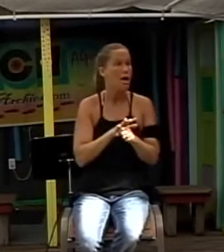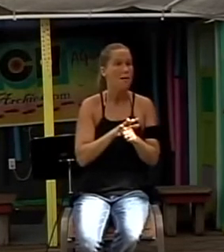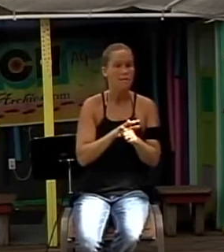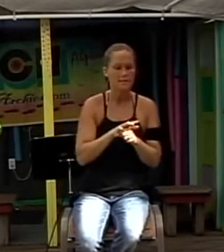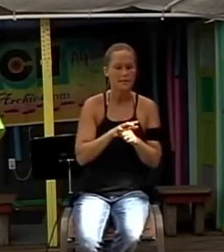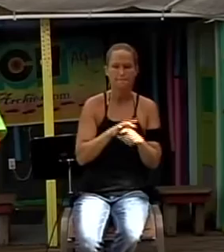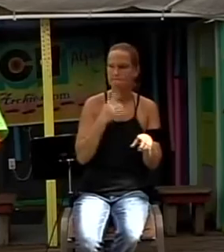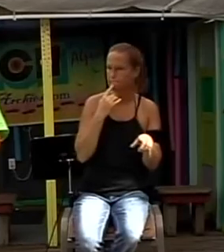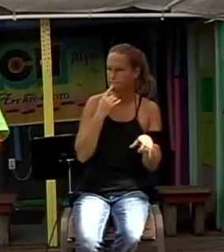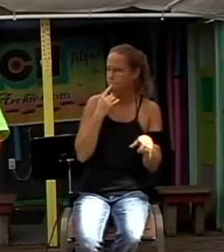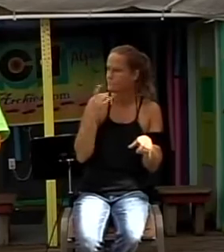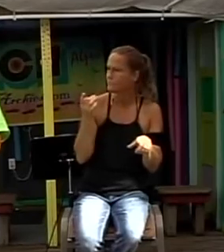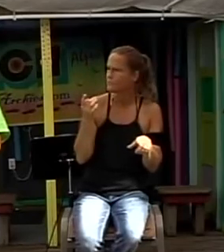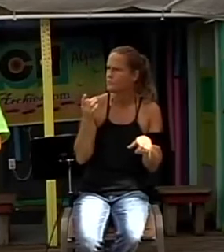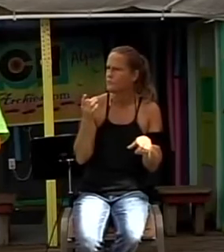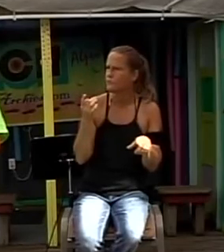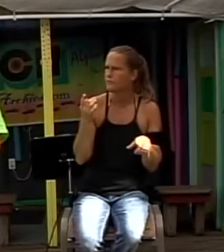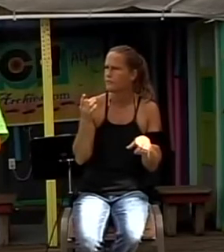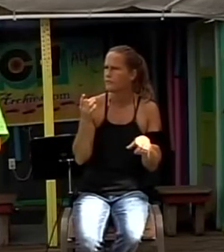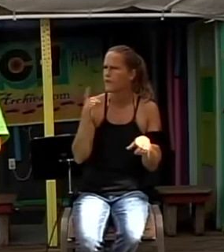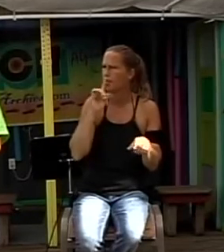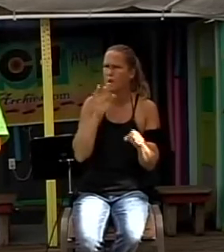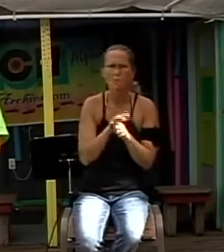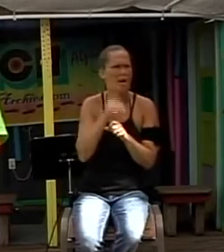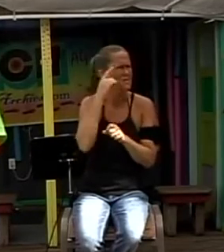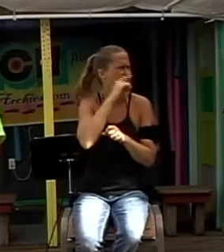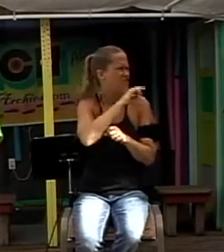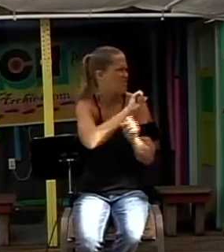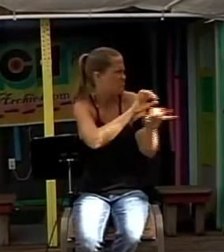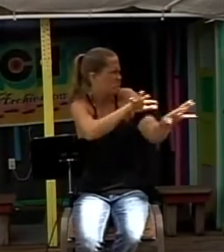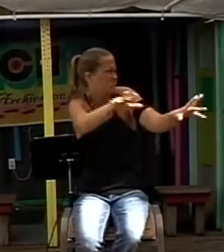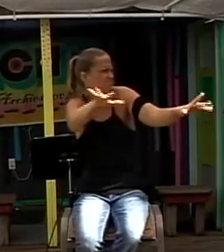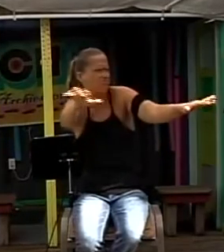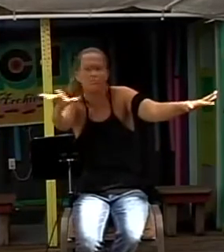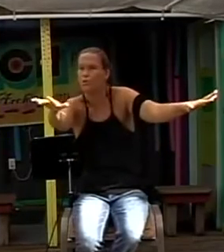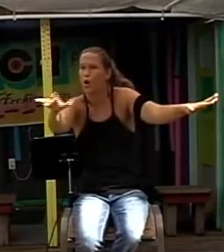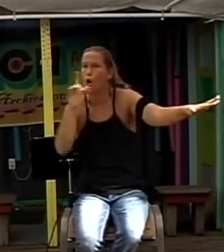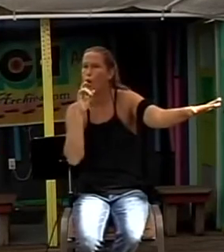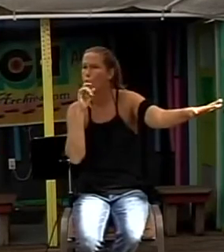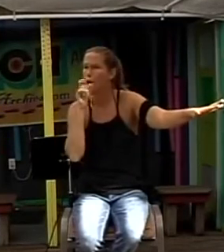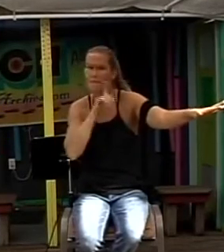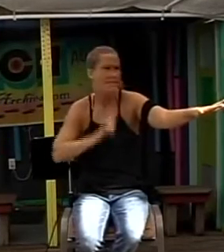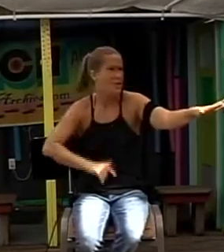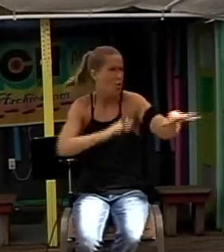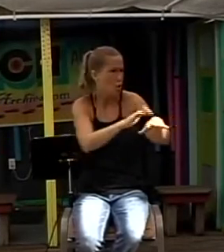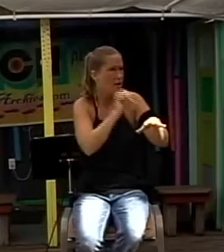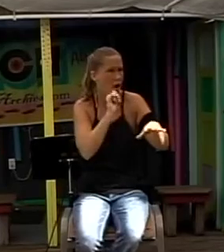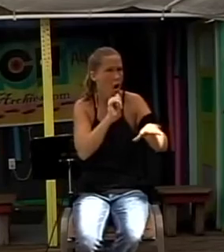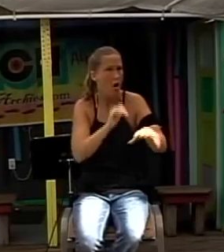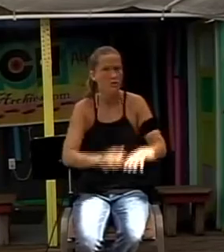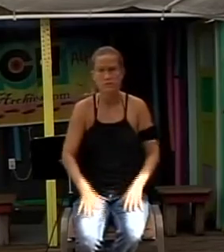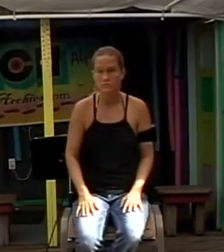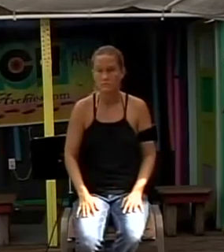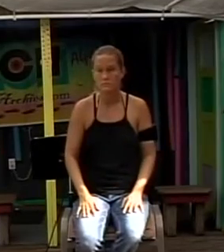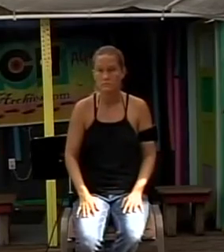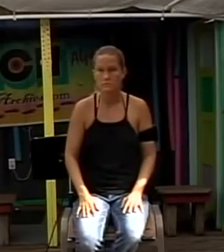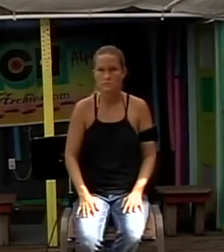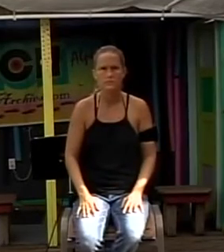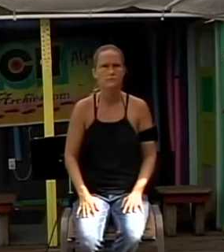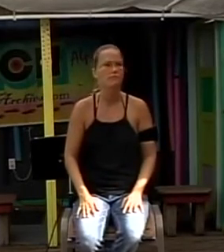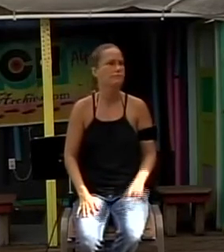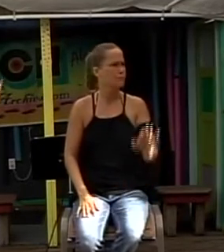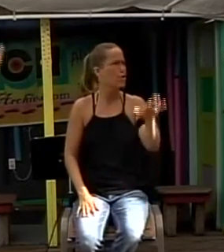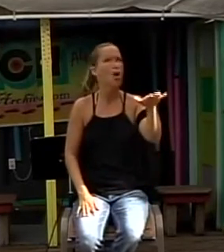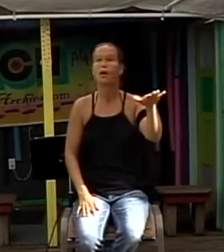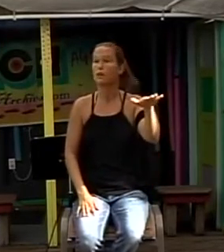call. Is he calling you? Is he calling you today? Have you resisted it? Paul writes in two